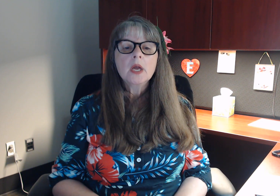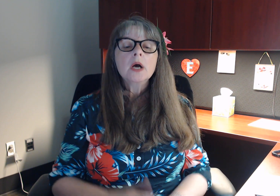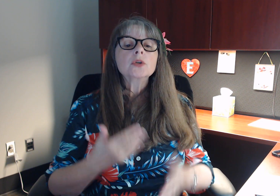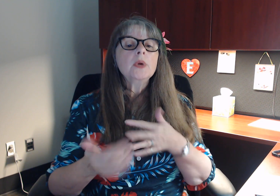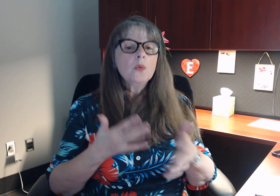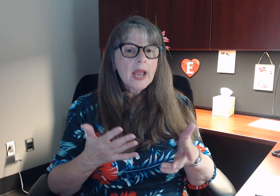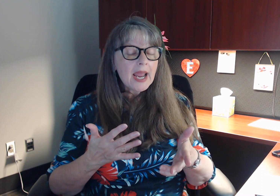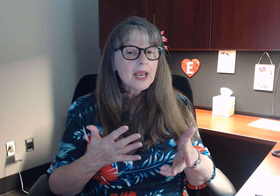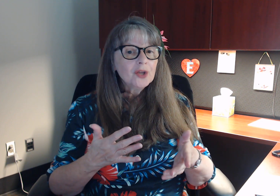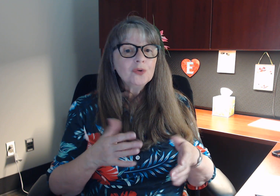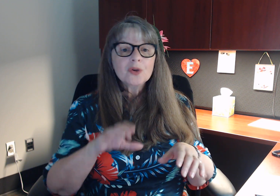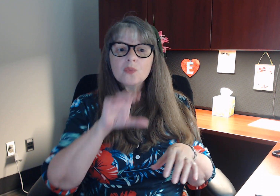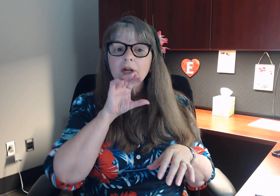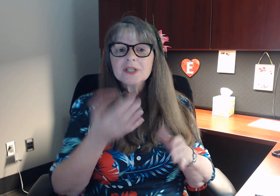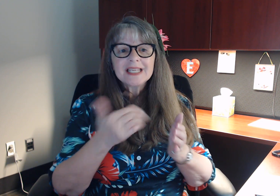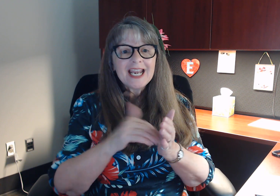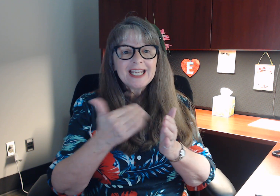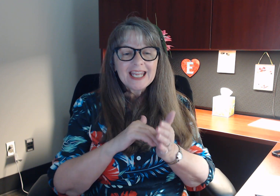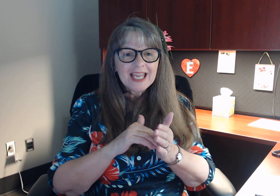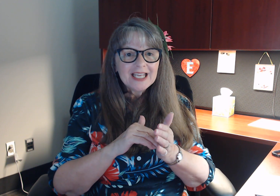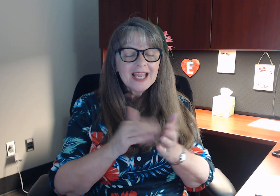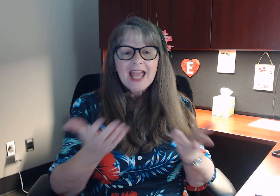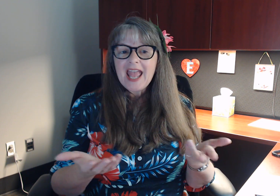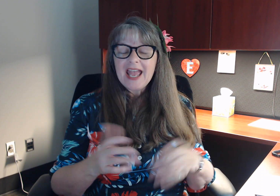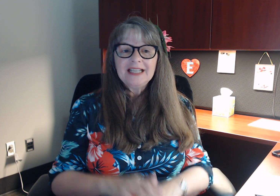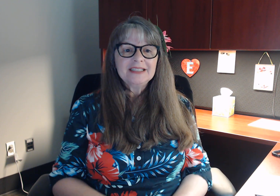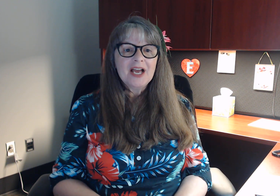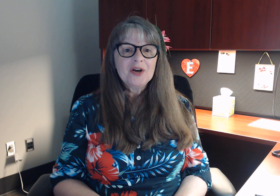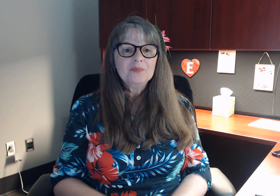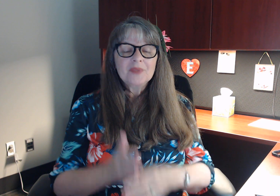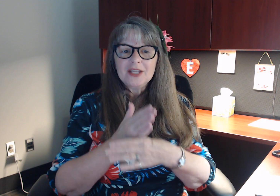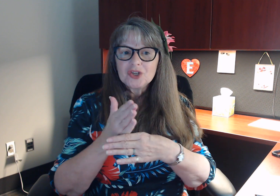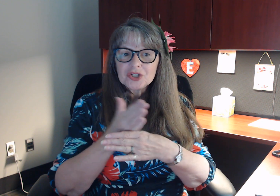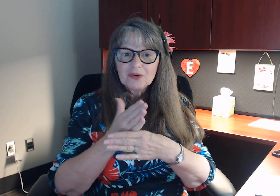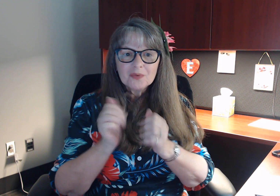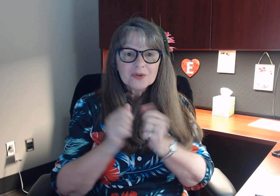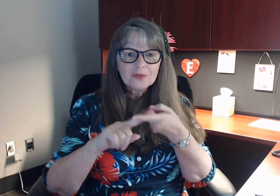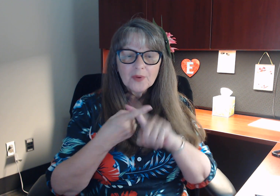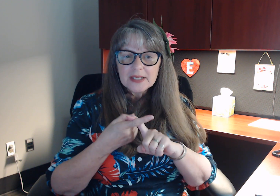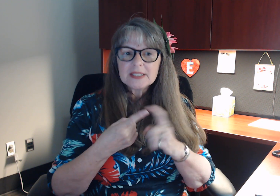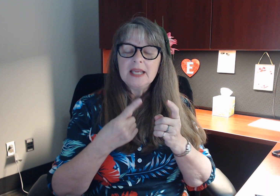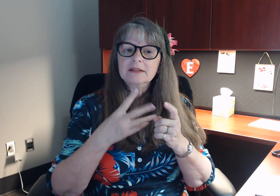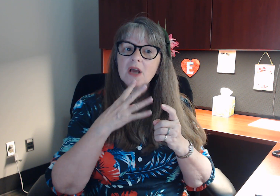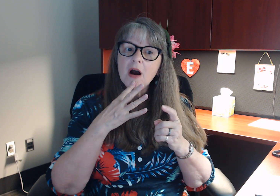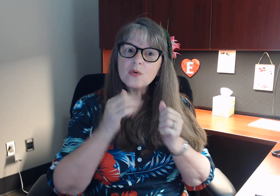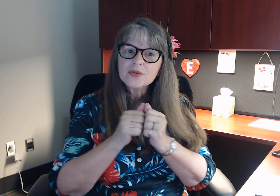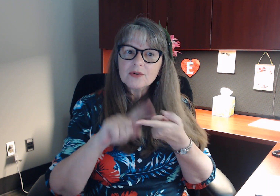So anyway, you can watch this again and again, and share it with your friends and talk with your